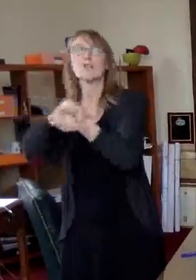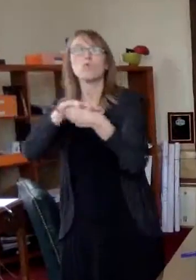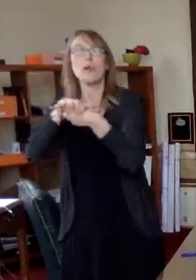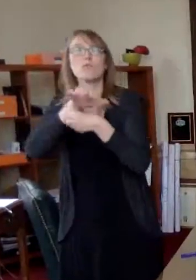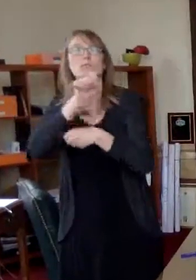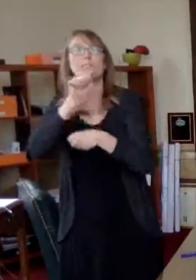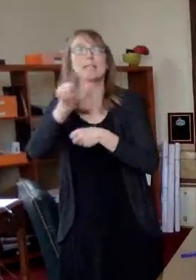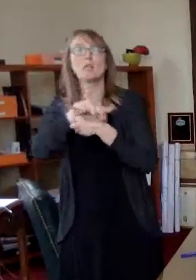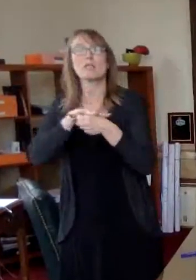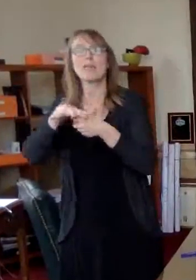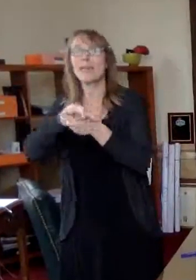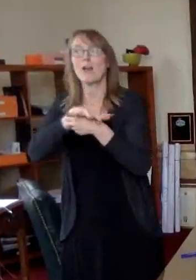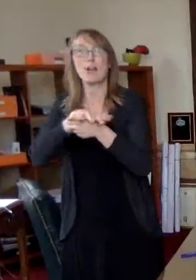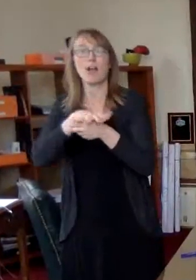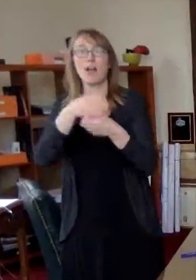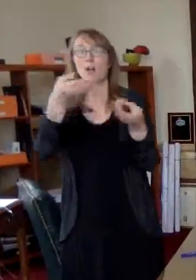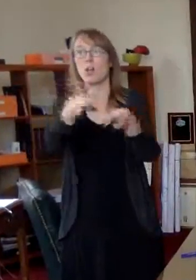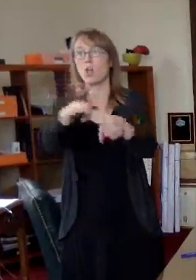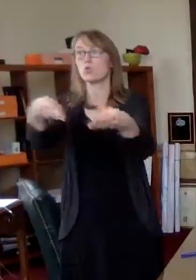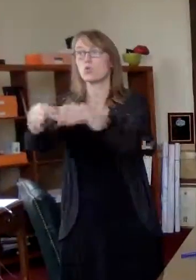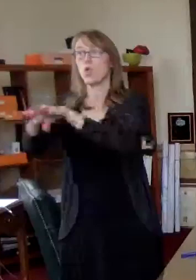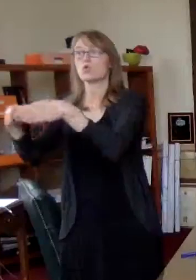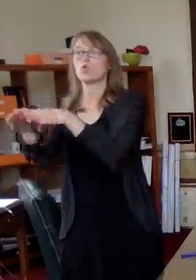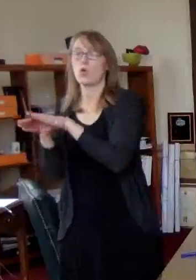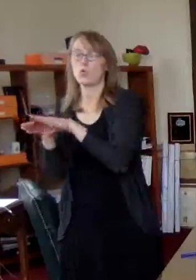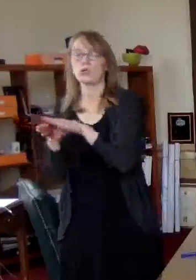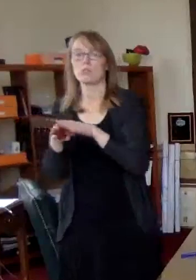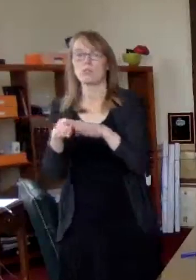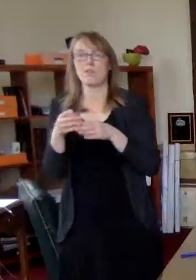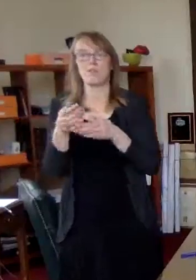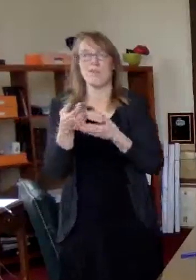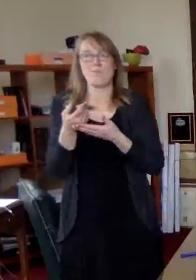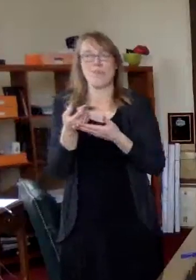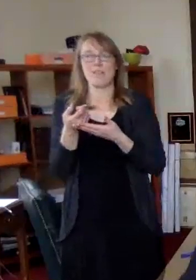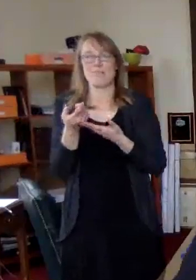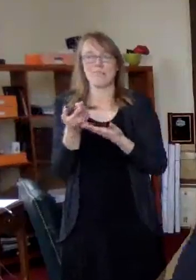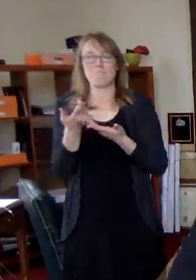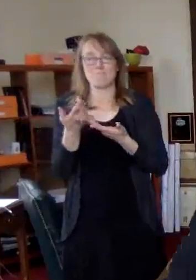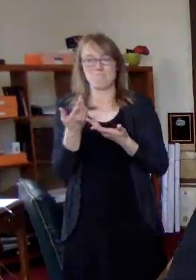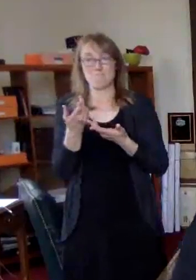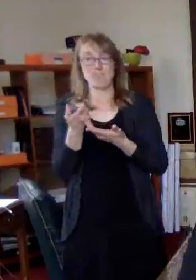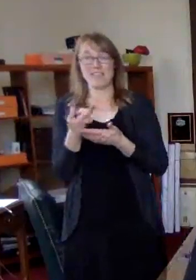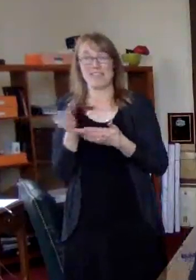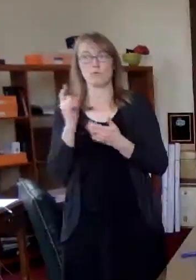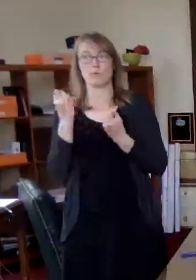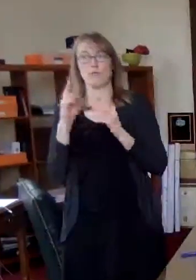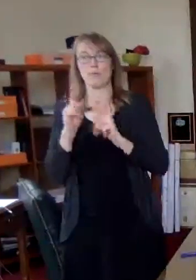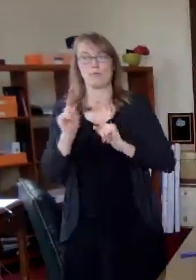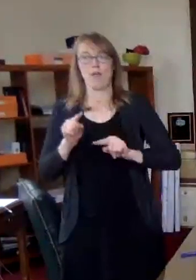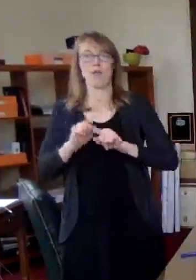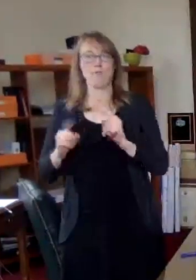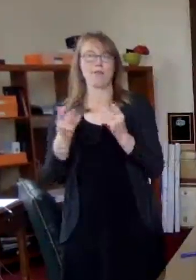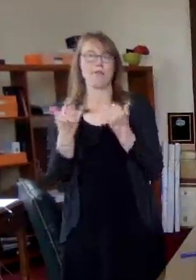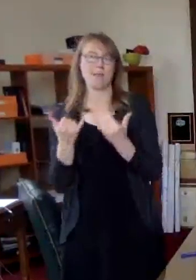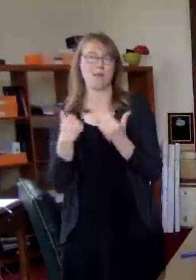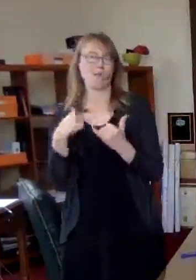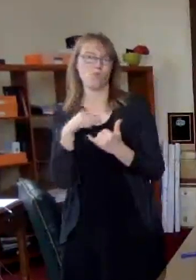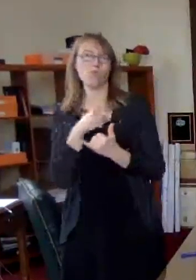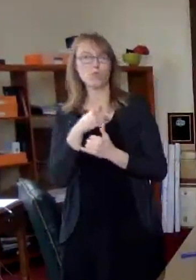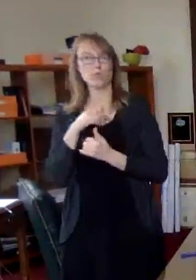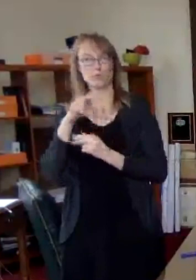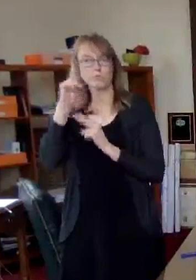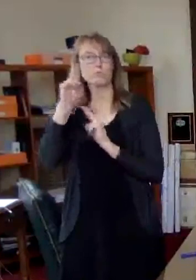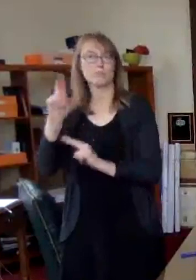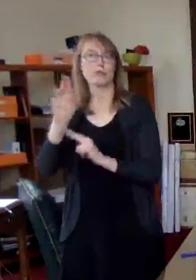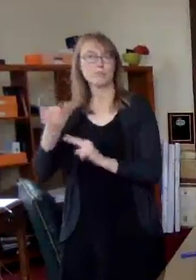we appreciate that 60-day extension for everyone. Actually, one of our reporter friends from public radio is watching